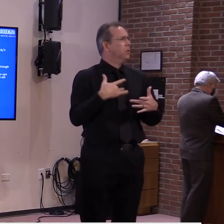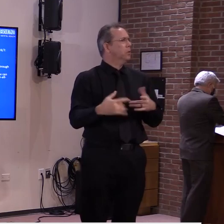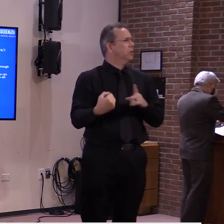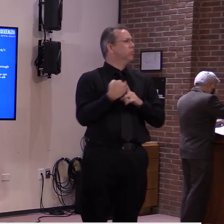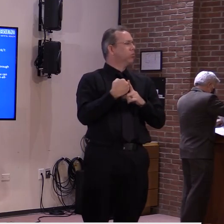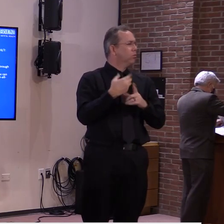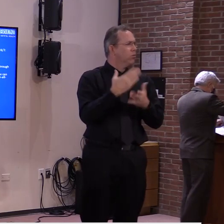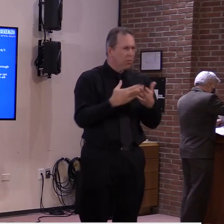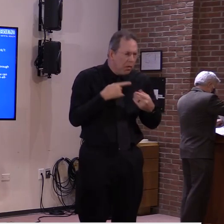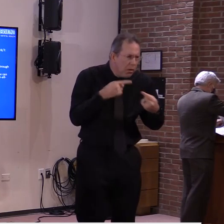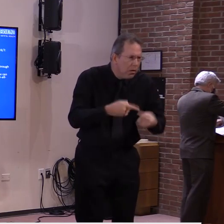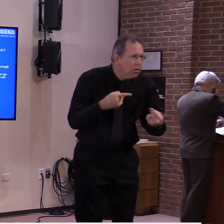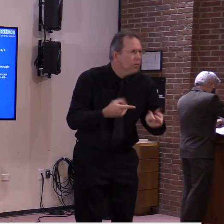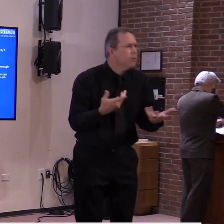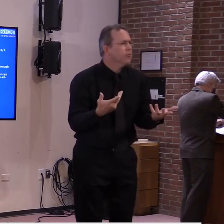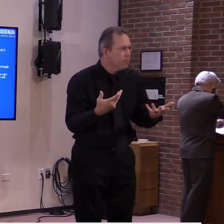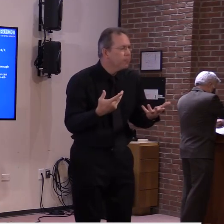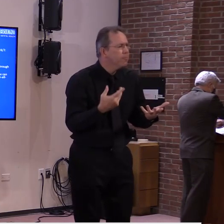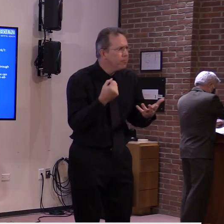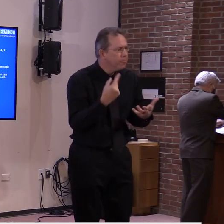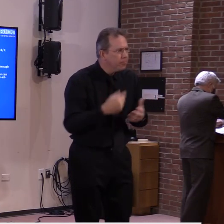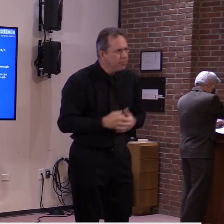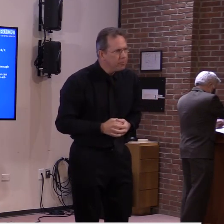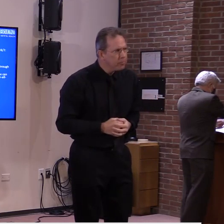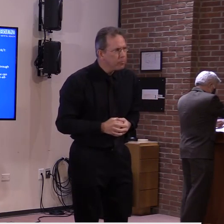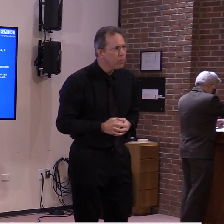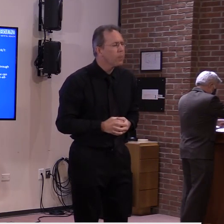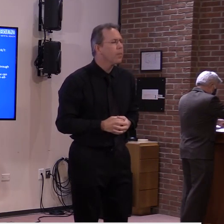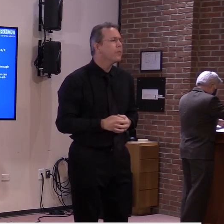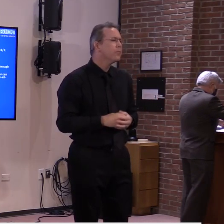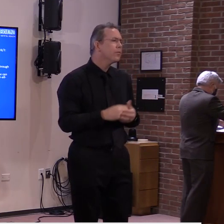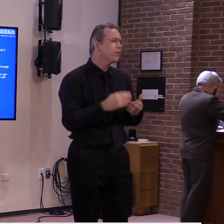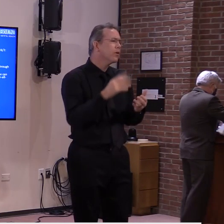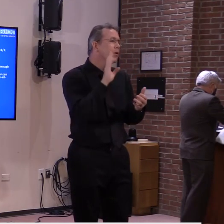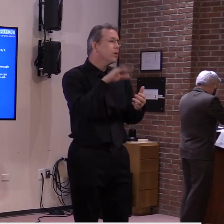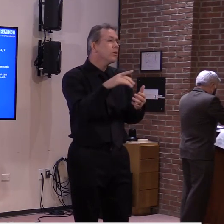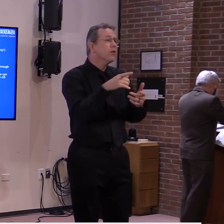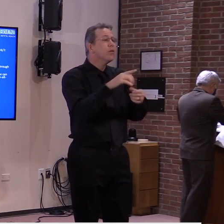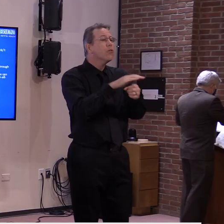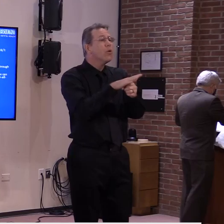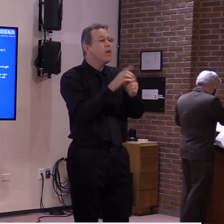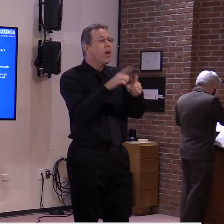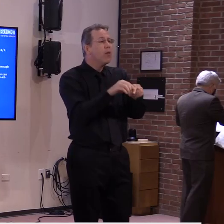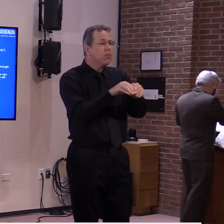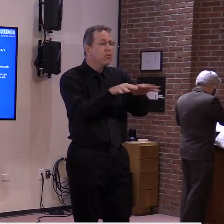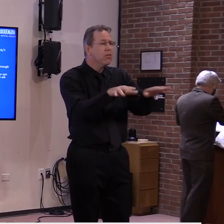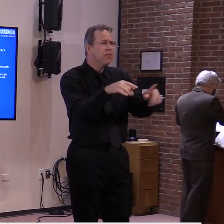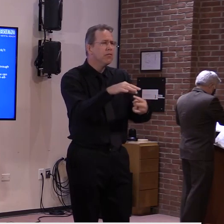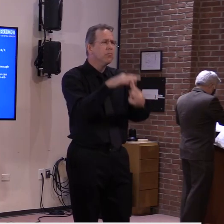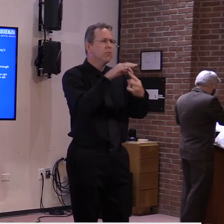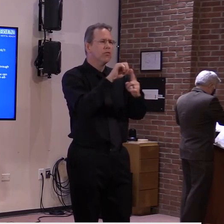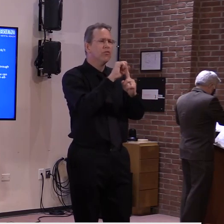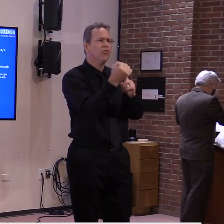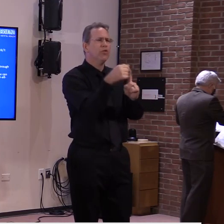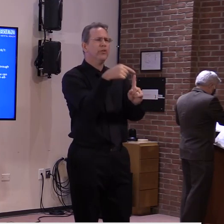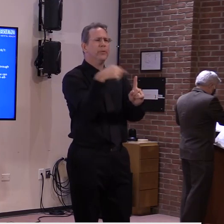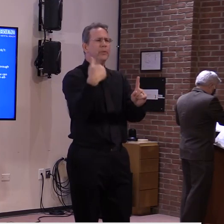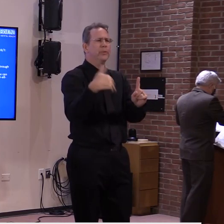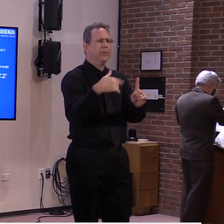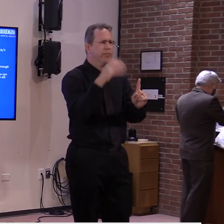another. And additionally, we know that the pandemic may be especially challenging for those who are already experiencing mental